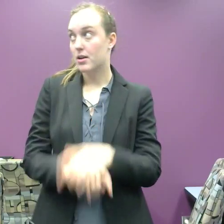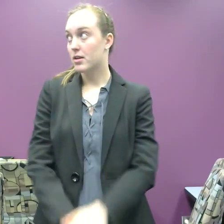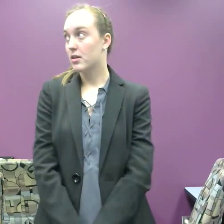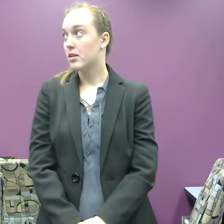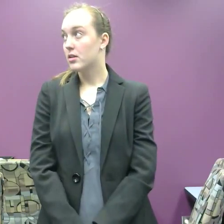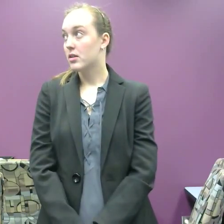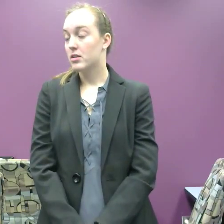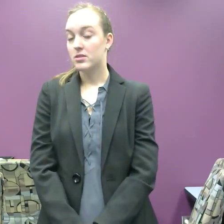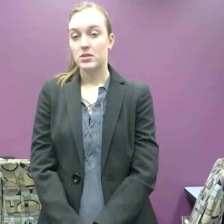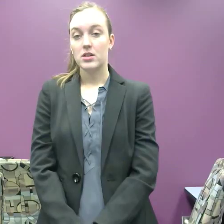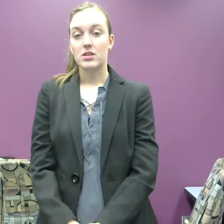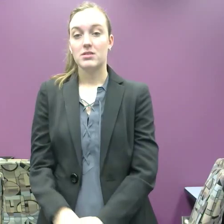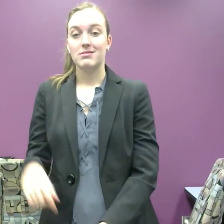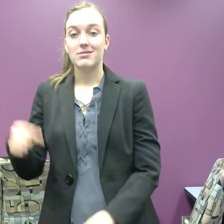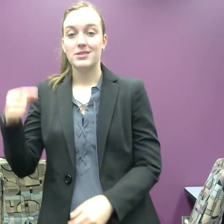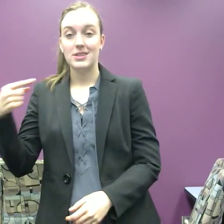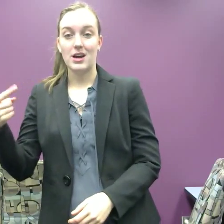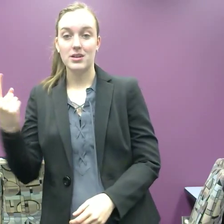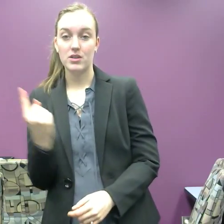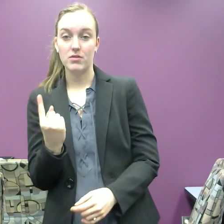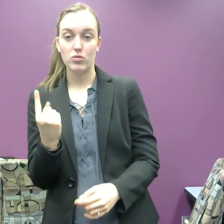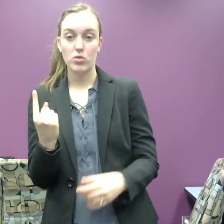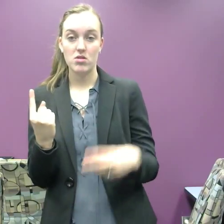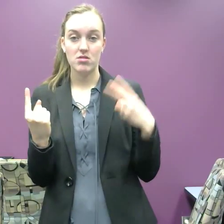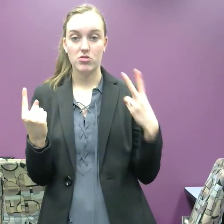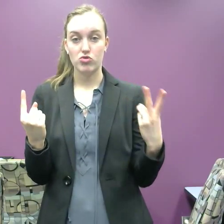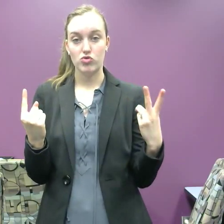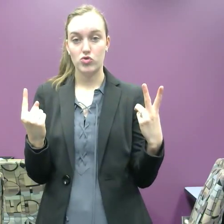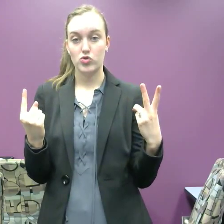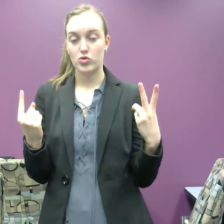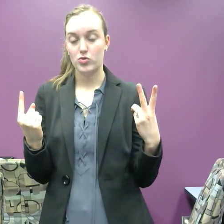put -1 and 2.